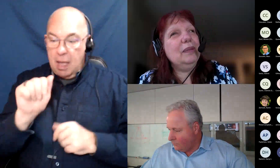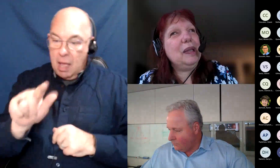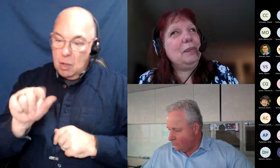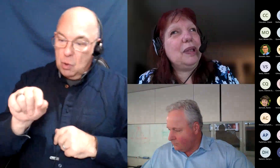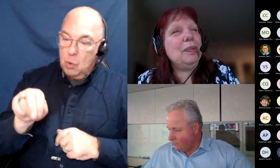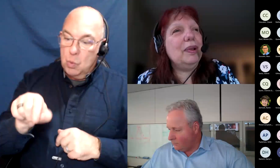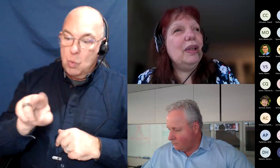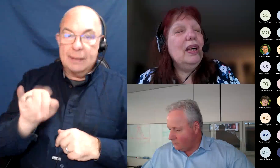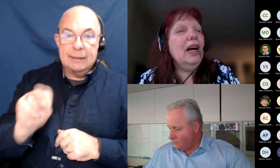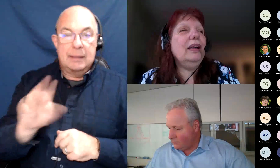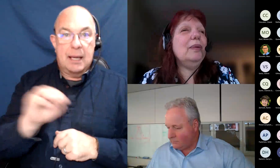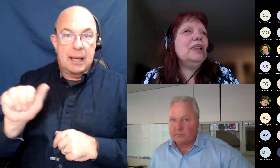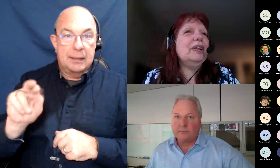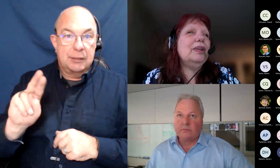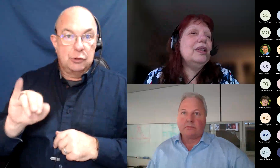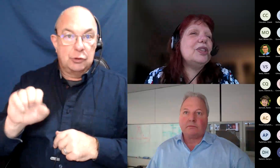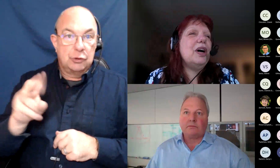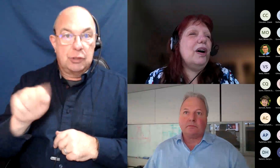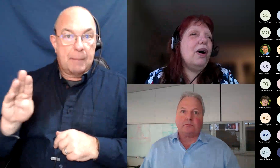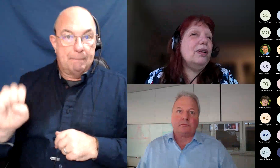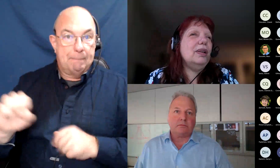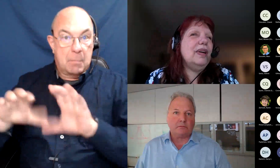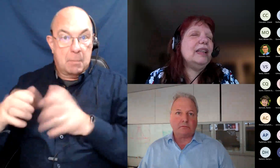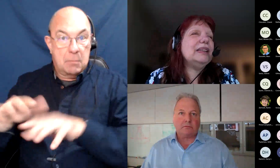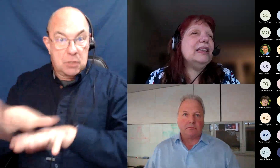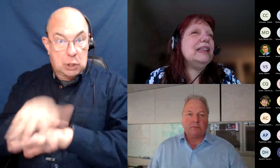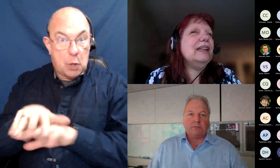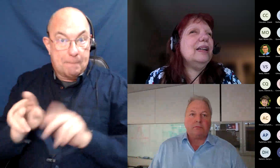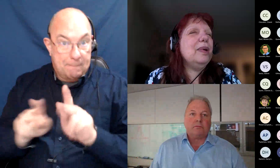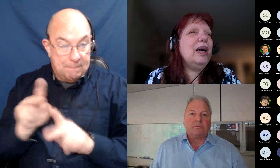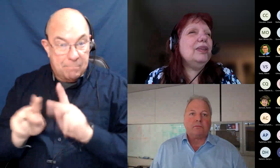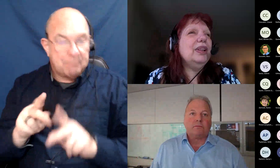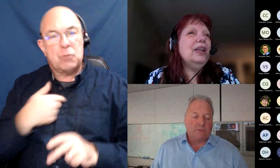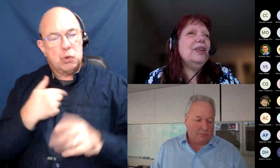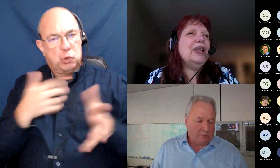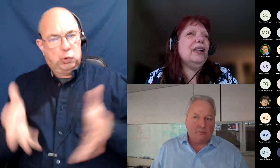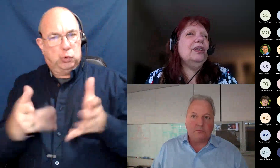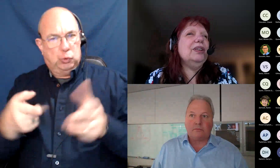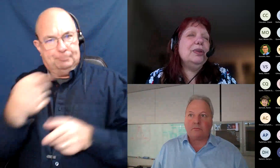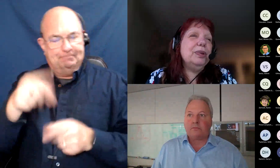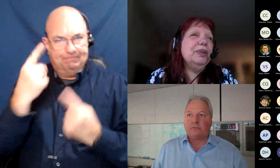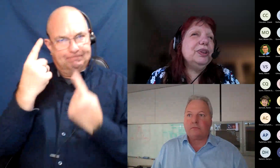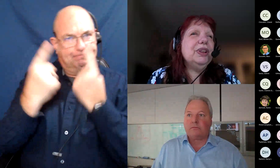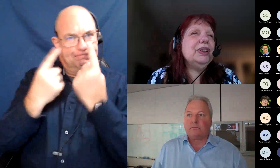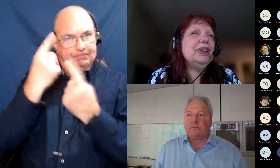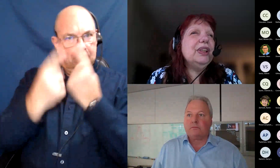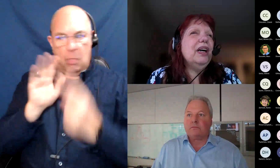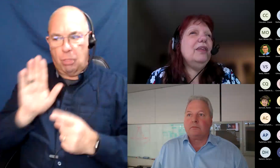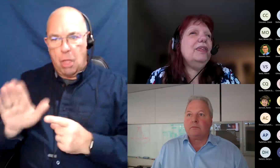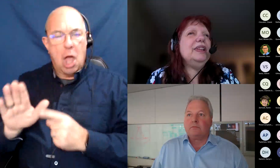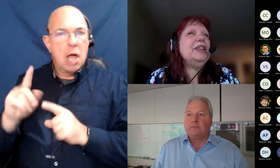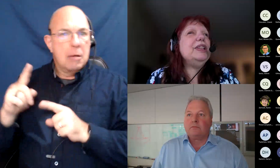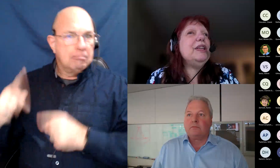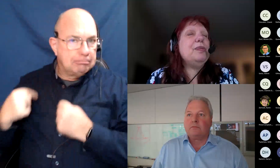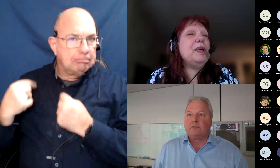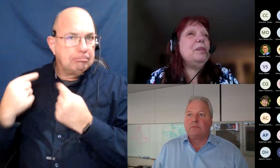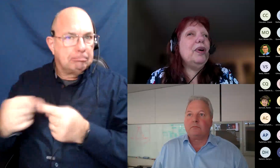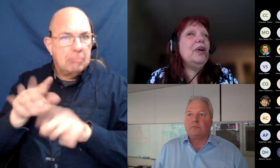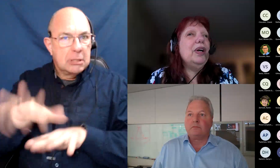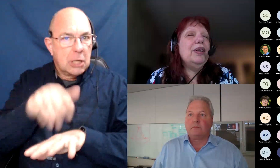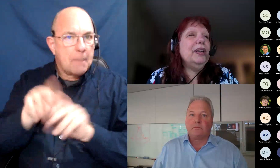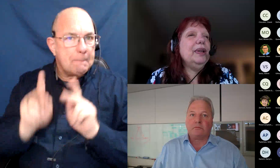and Anishinaabe people. And I would encourage all of us to think about the contributions of